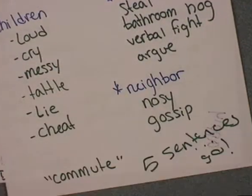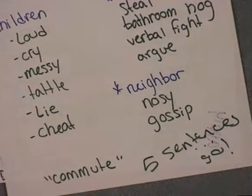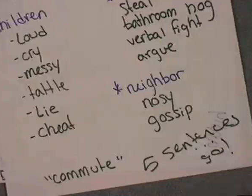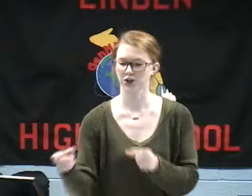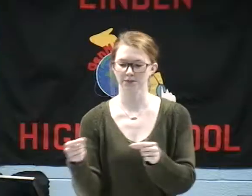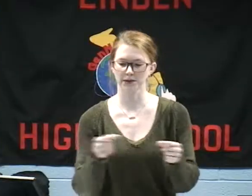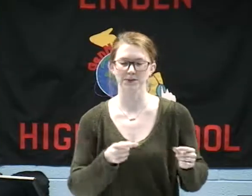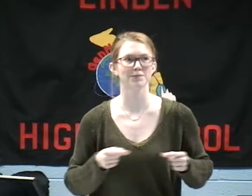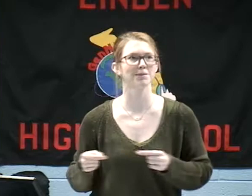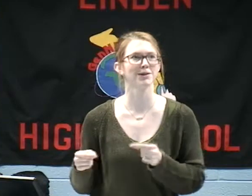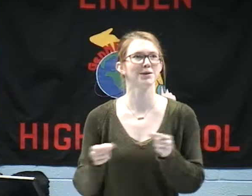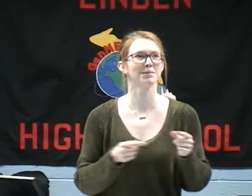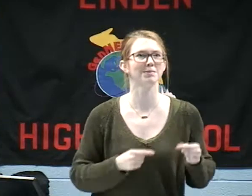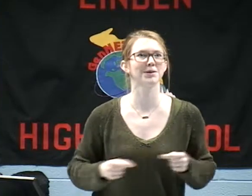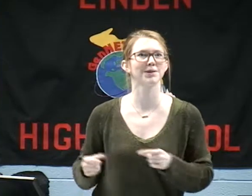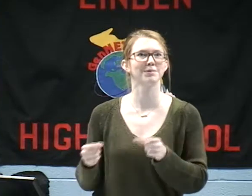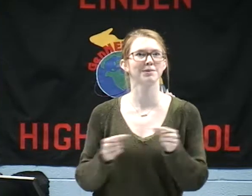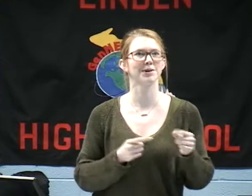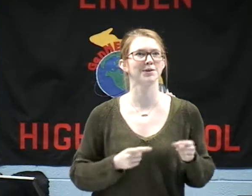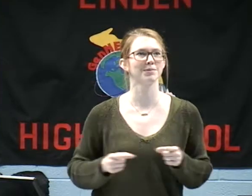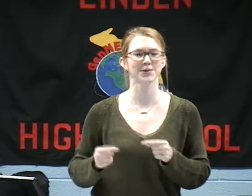Like cheep cheep cheep cheep cheep cheep cheep cheep cheep cheep cheep cheep cheep.